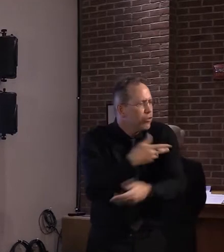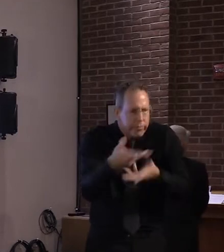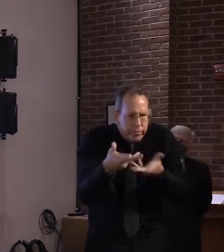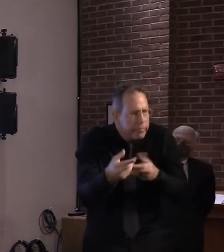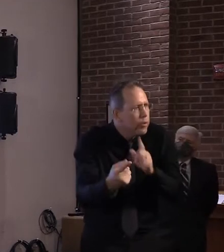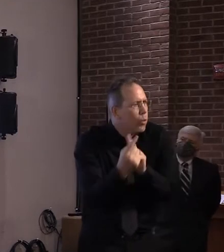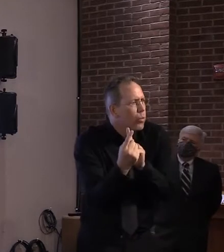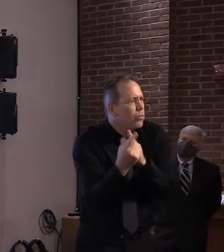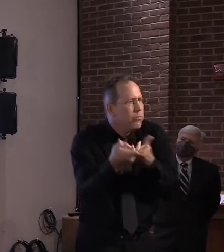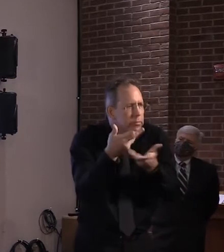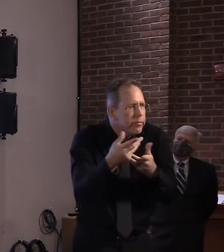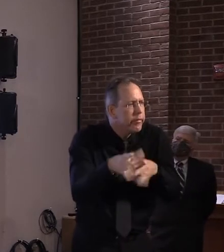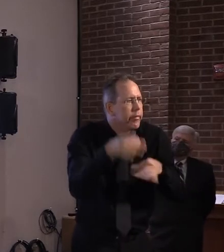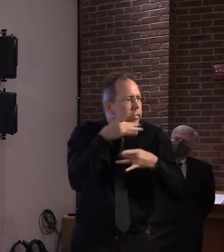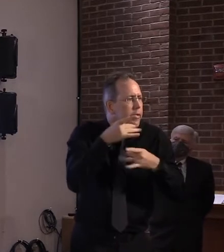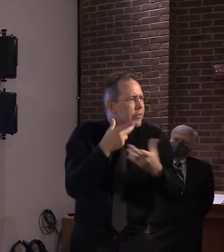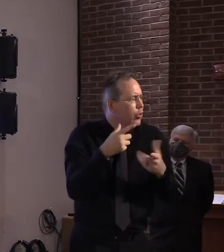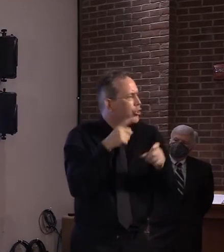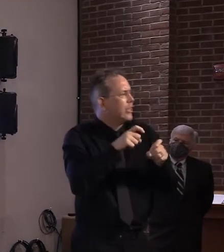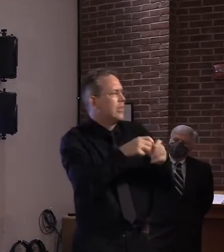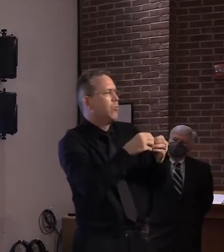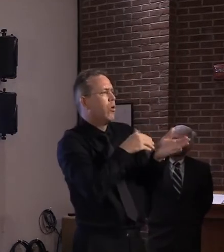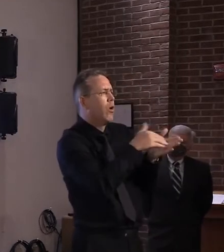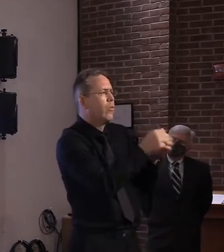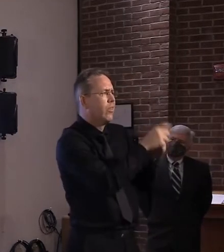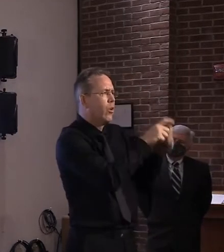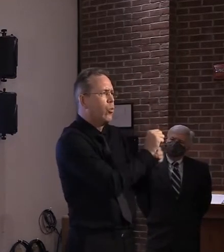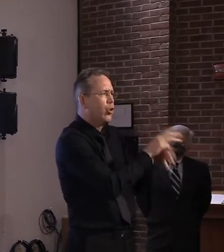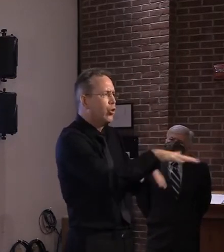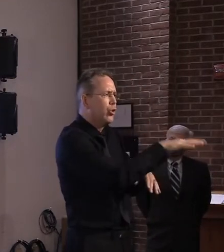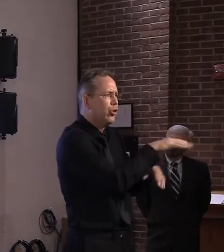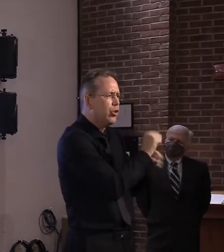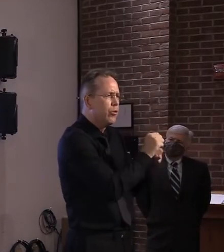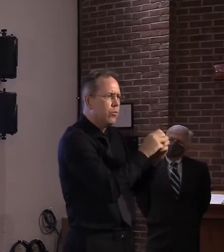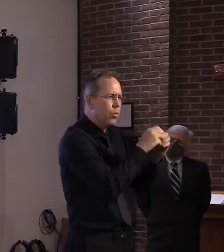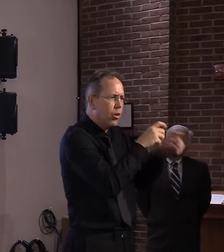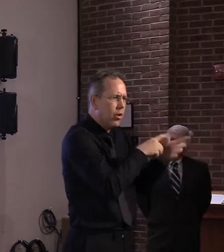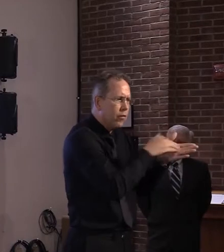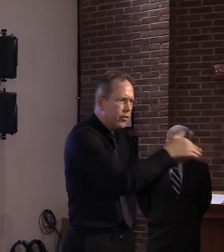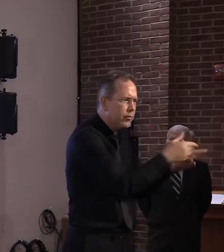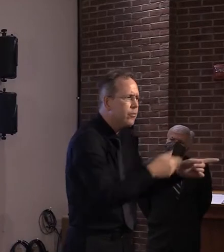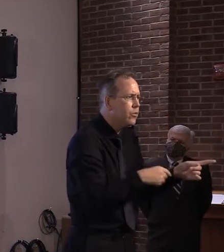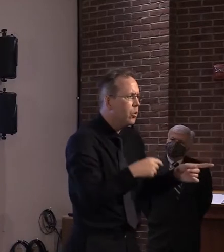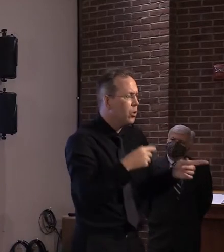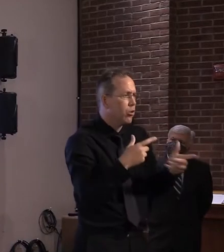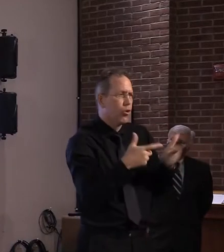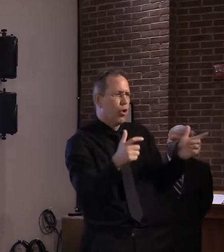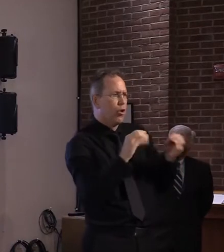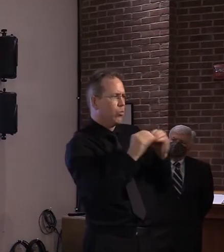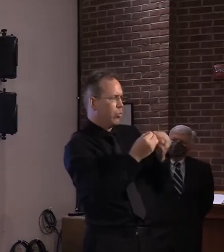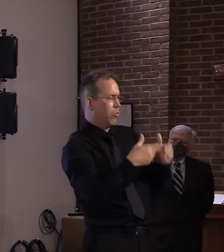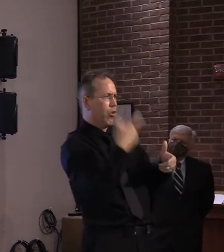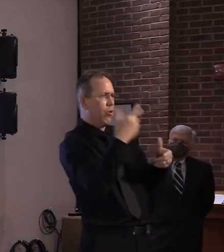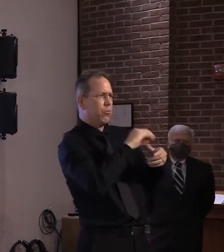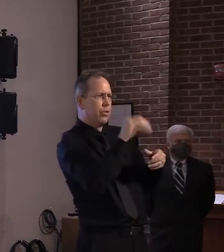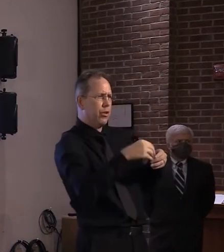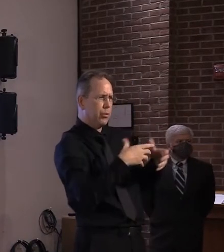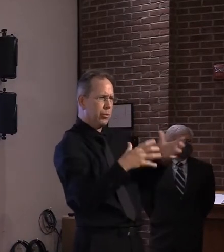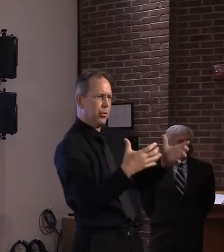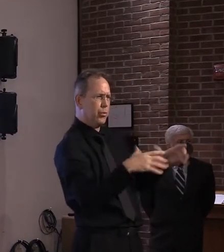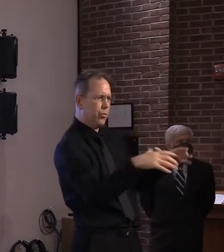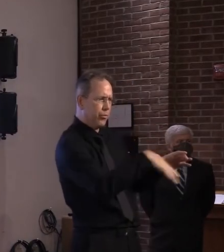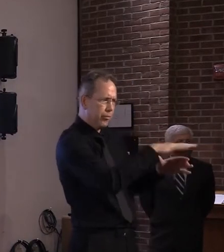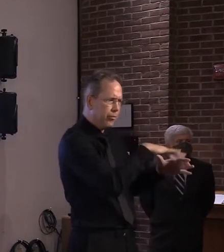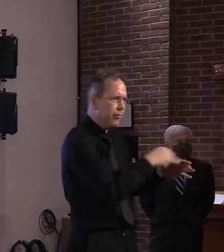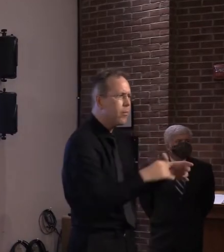finally, though I don't have the exact percent, they do comprise a significant proportion of our workforce in